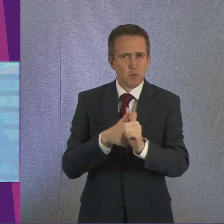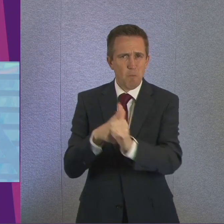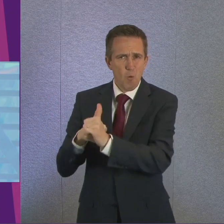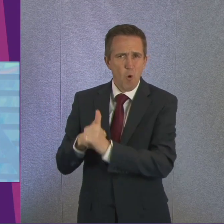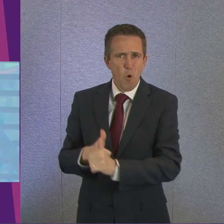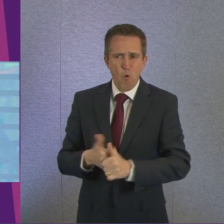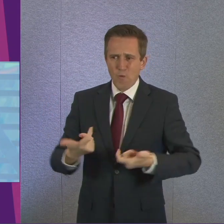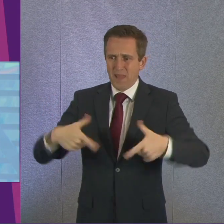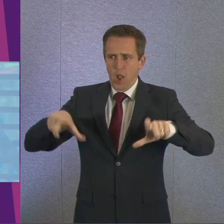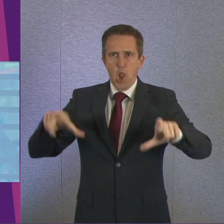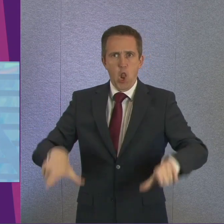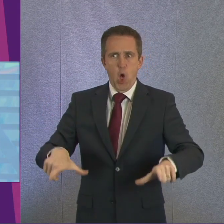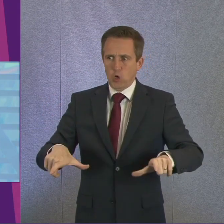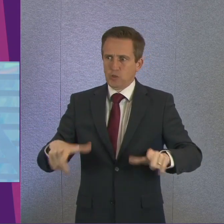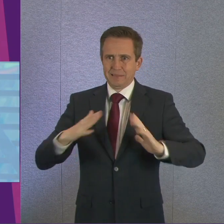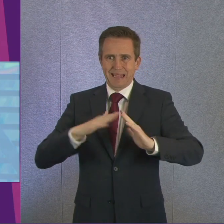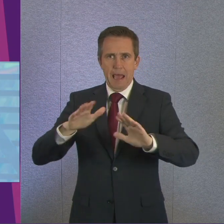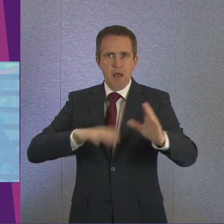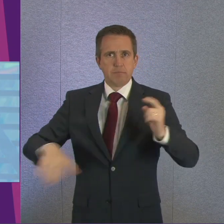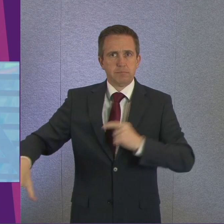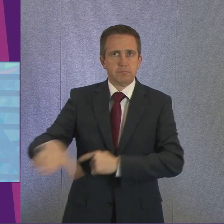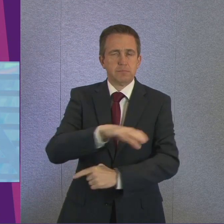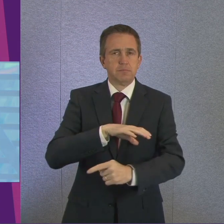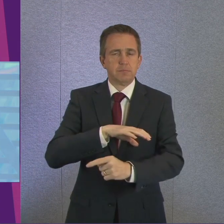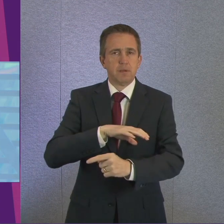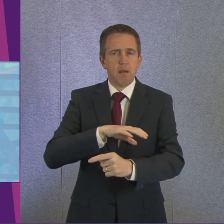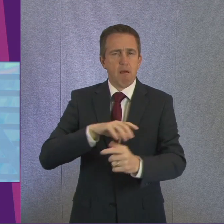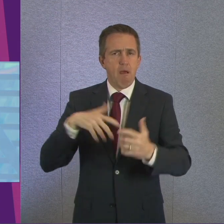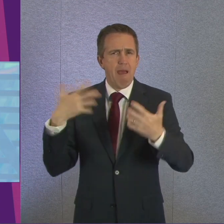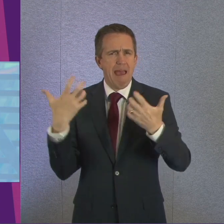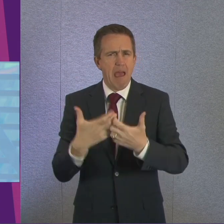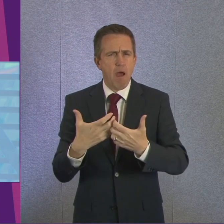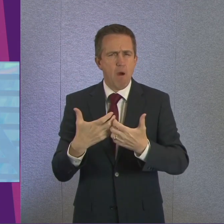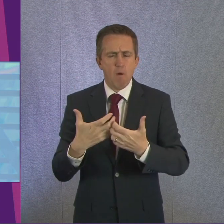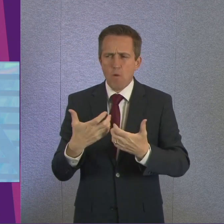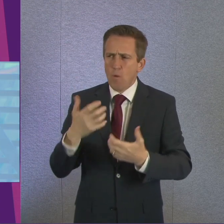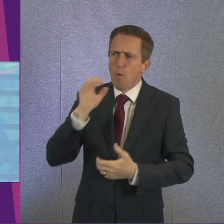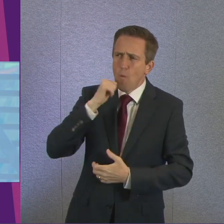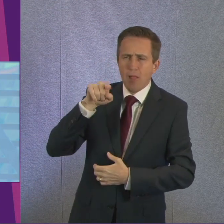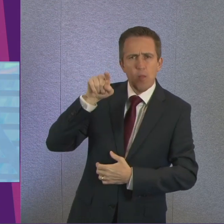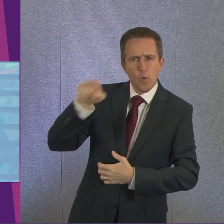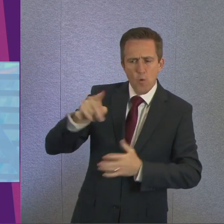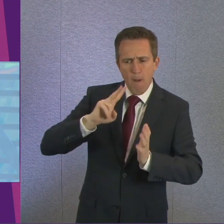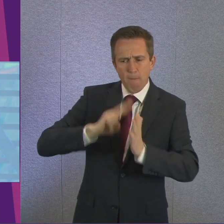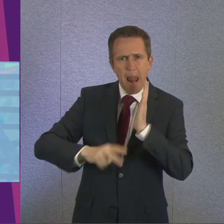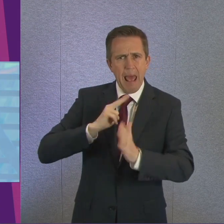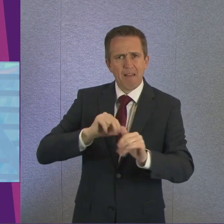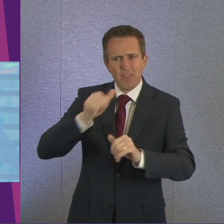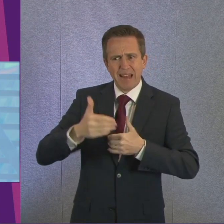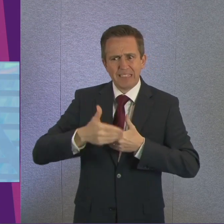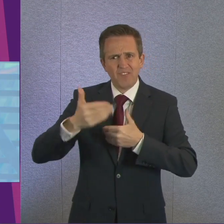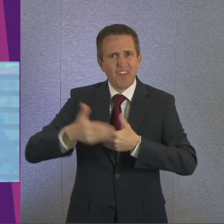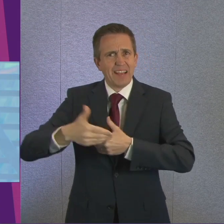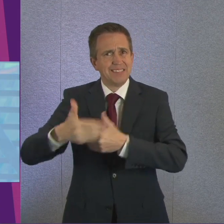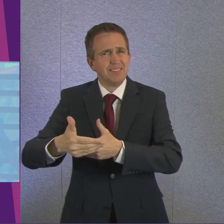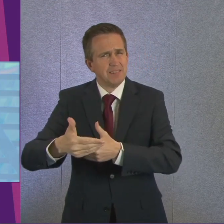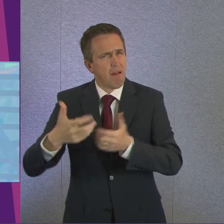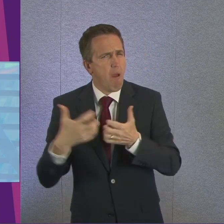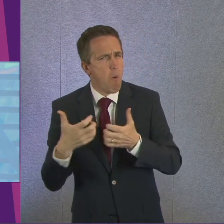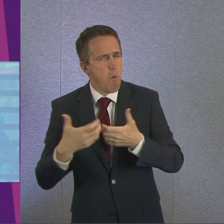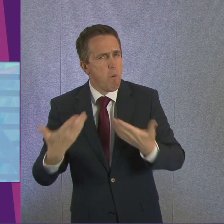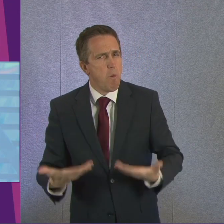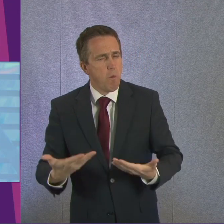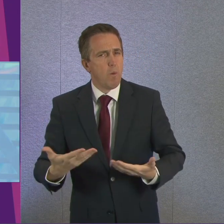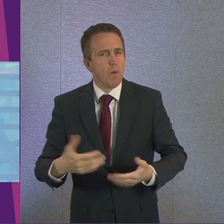ask the Cabinet Secretary how she plans to build on that in the planning for the next steps, recognising, of course, at